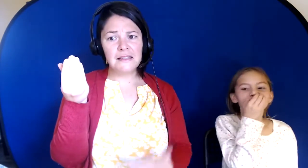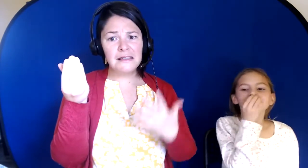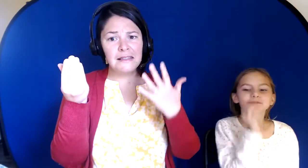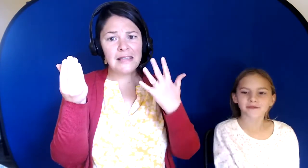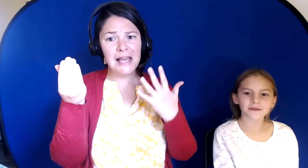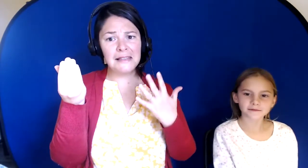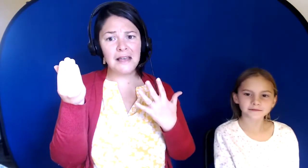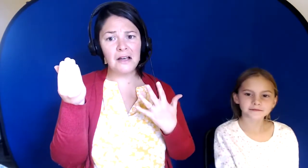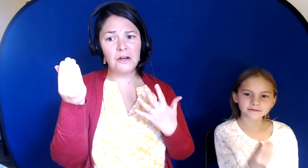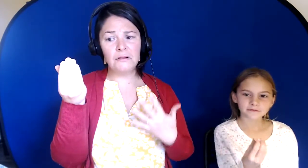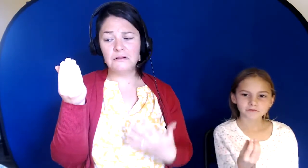Sad taco.